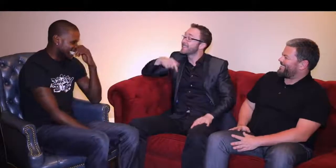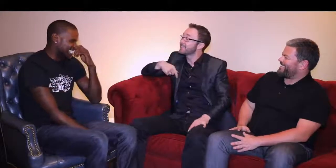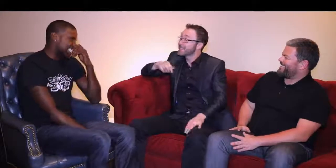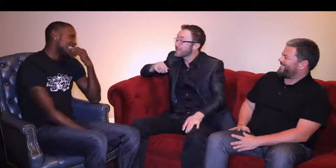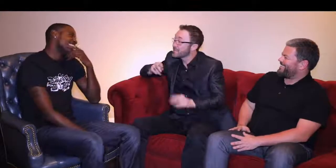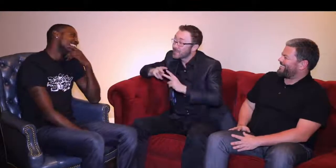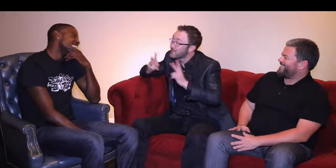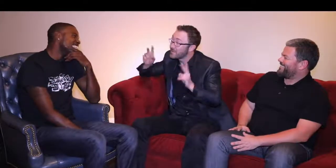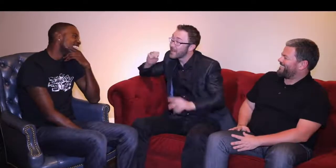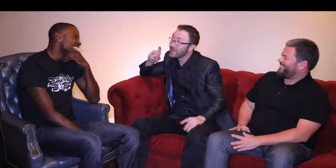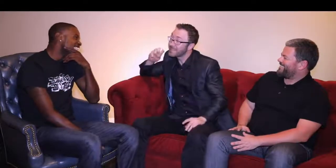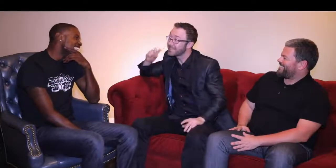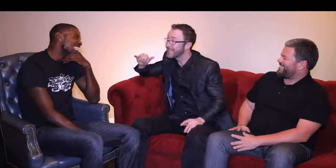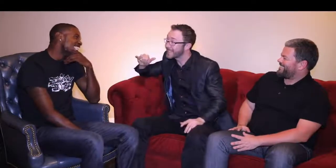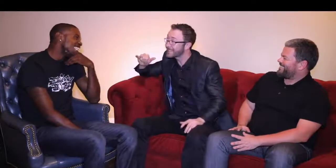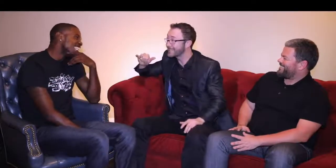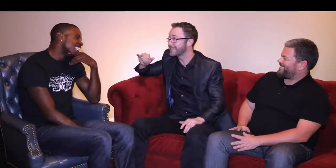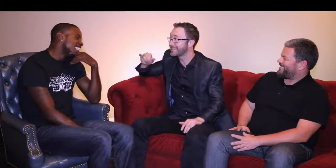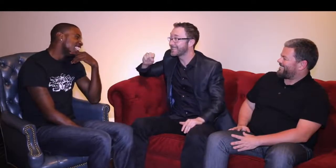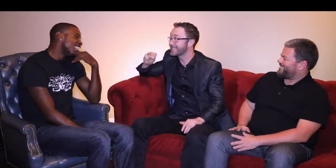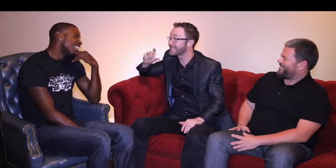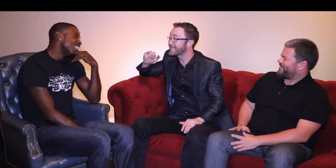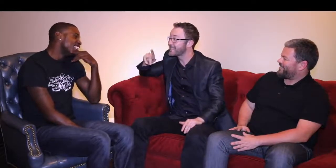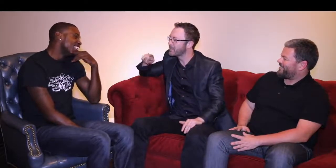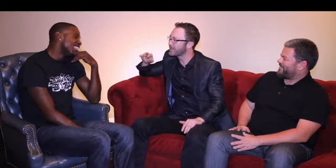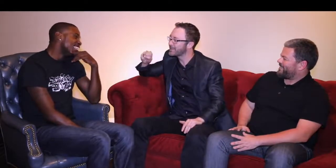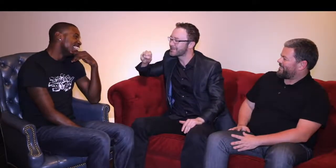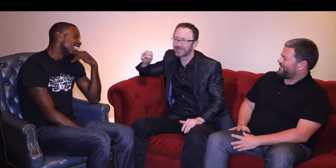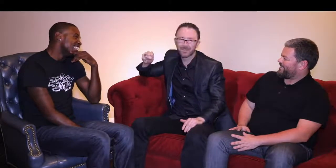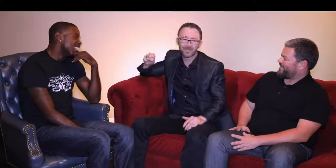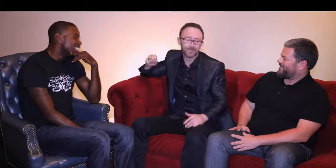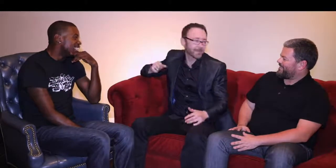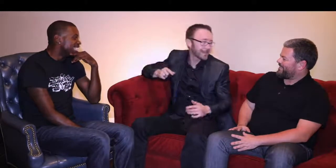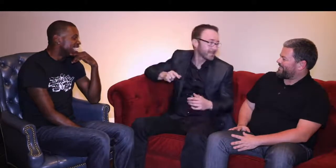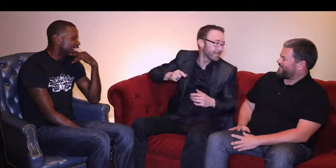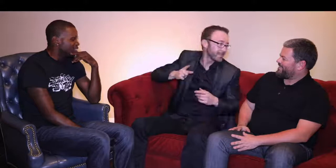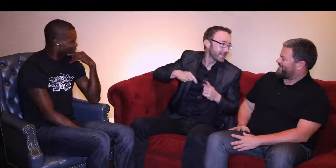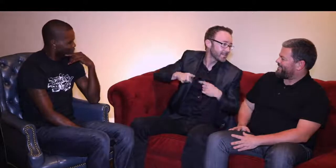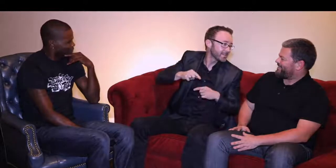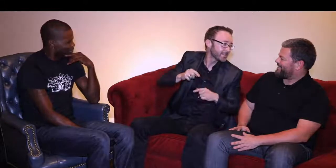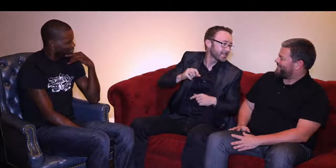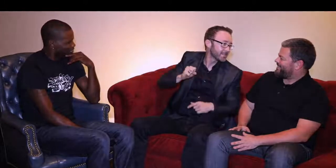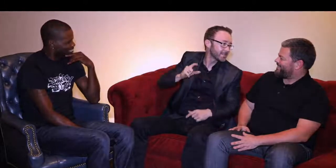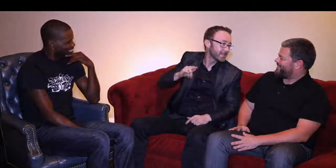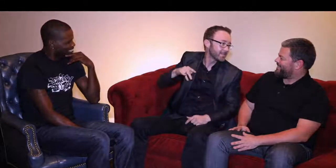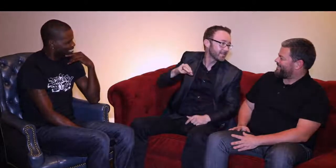Those are some very sexy slippers. Have a sign of slippers.